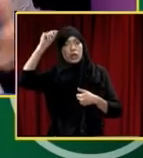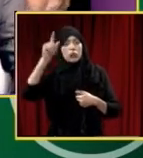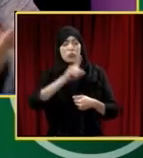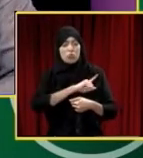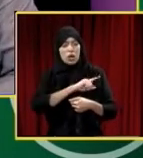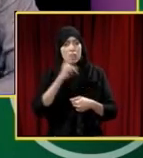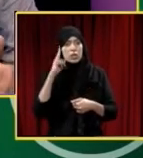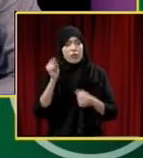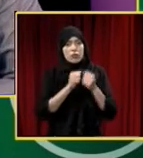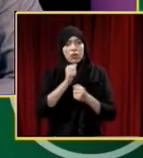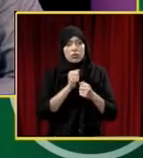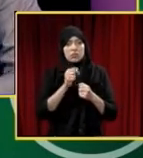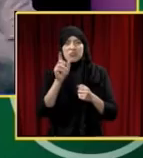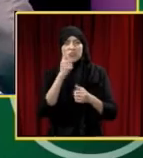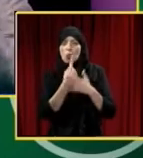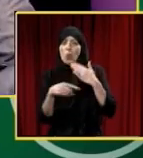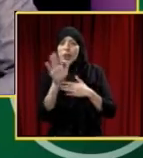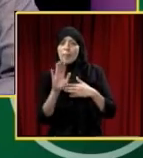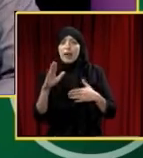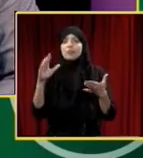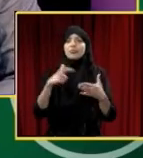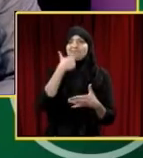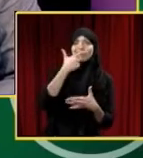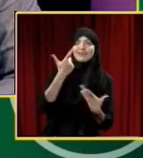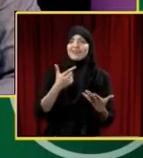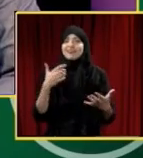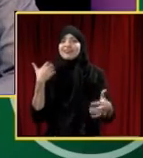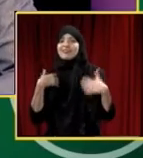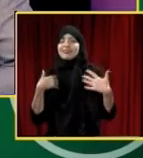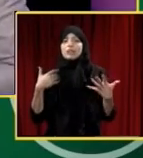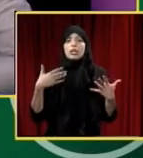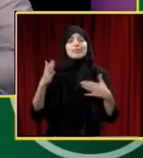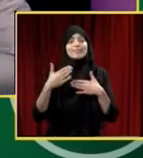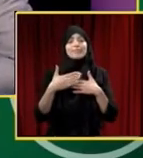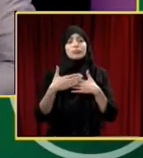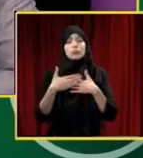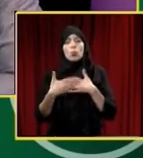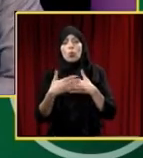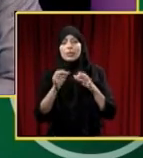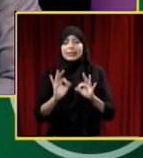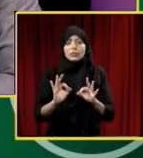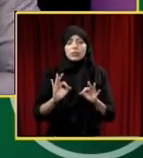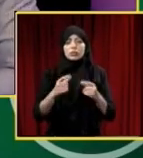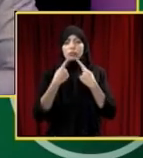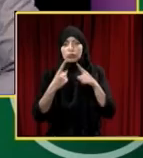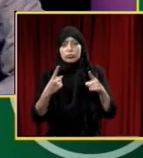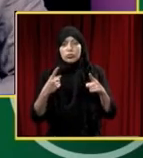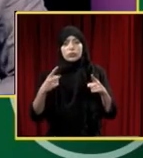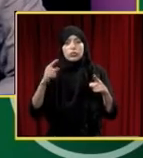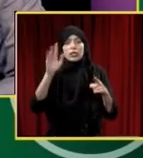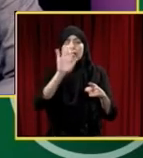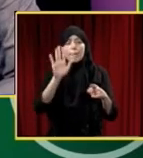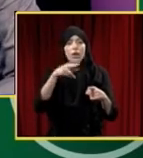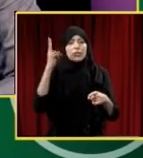about people coming together having fun. It's about raising deaf awareness, okay? So I will ask really quickly